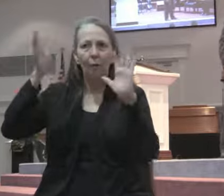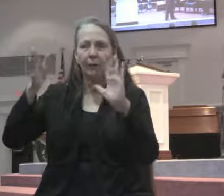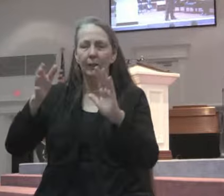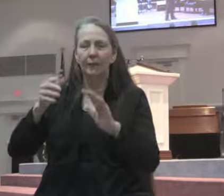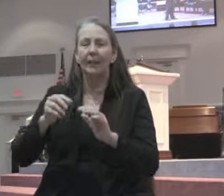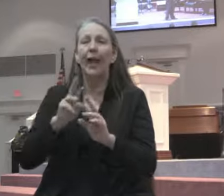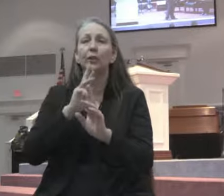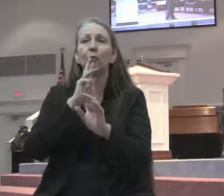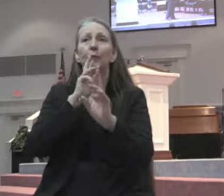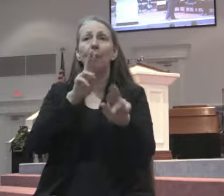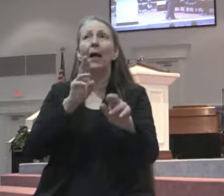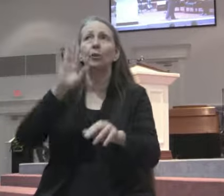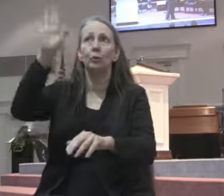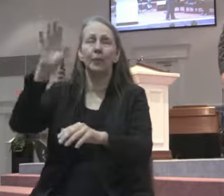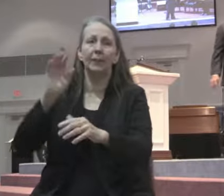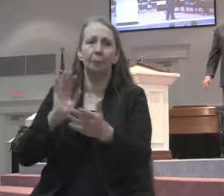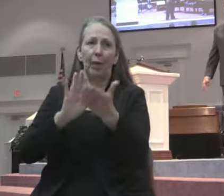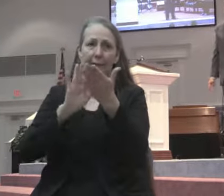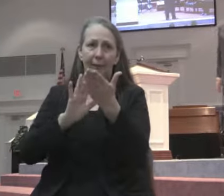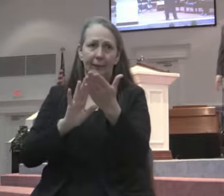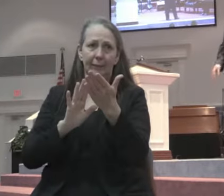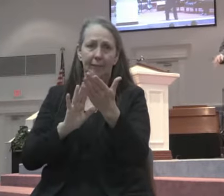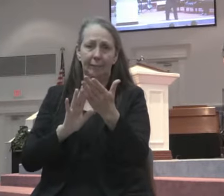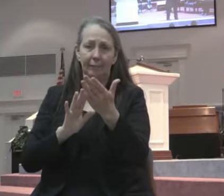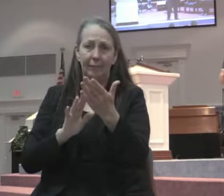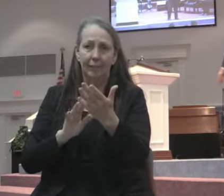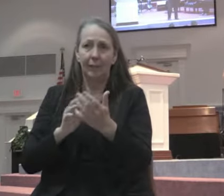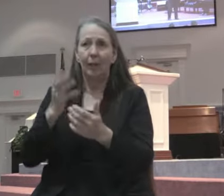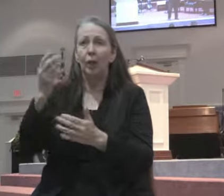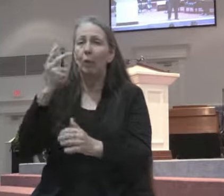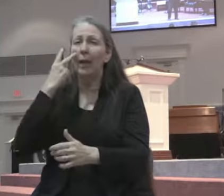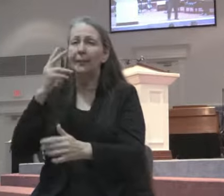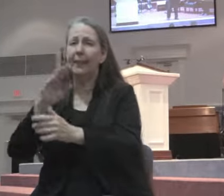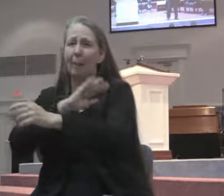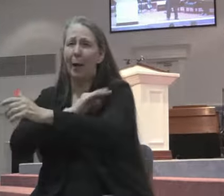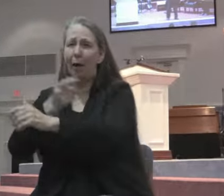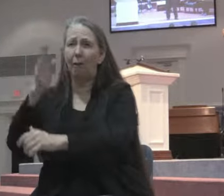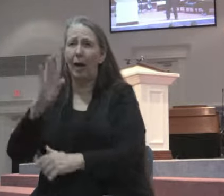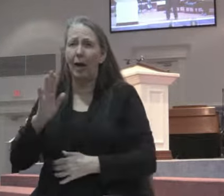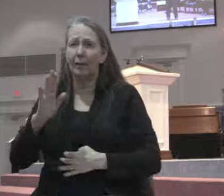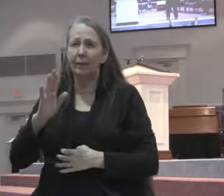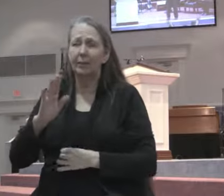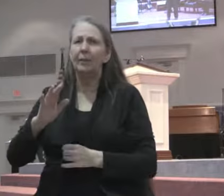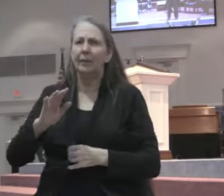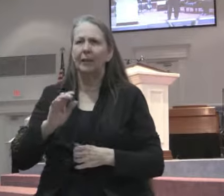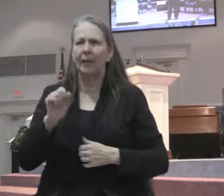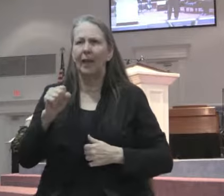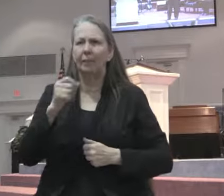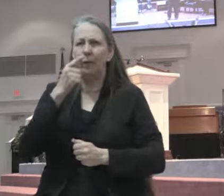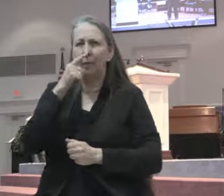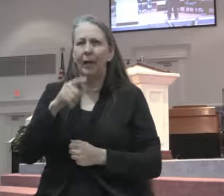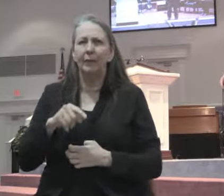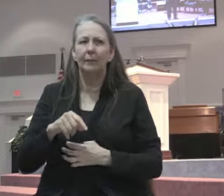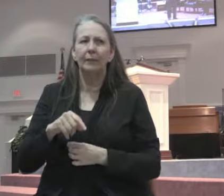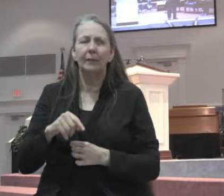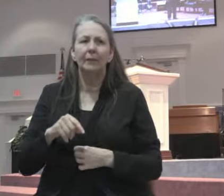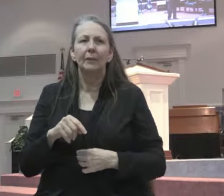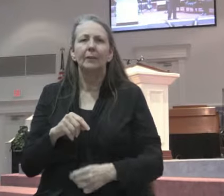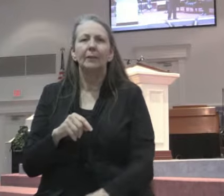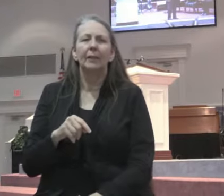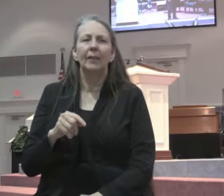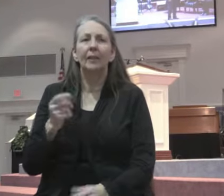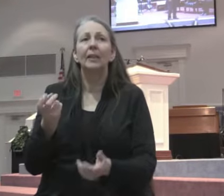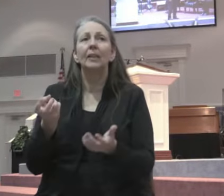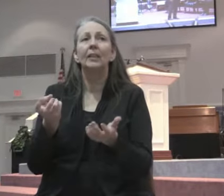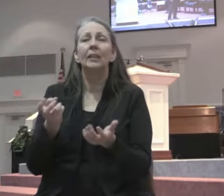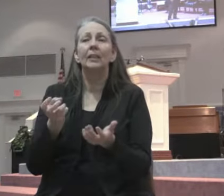a reaction. You want a demonstration of the power and authority of God? Let somebody jump